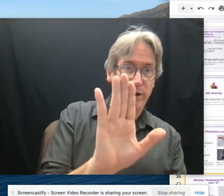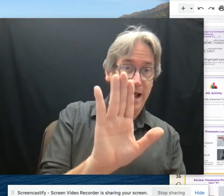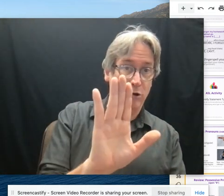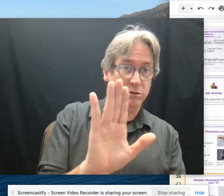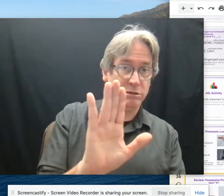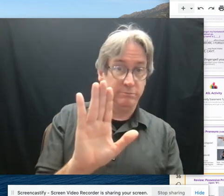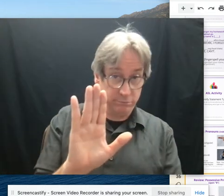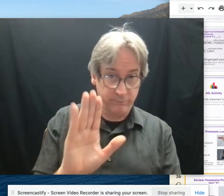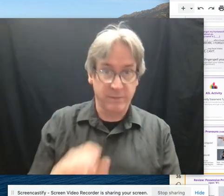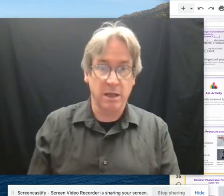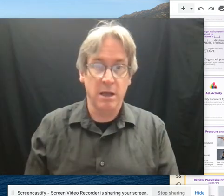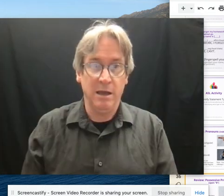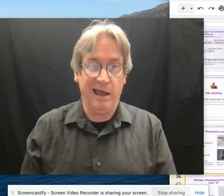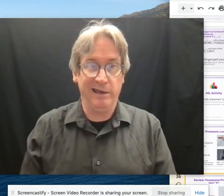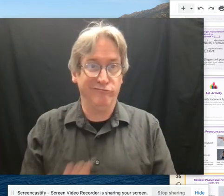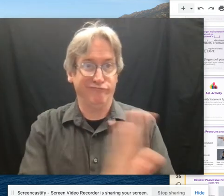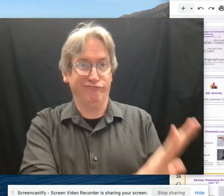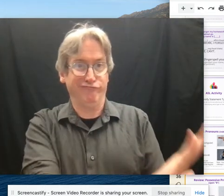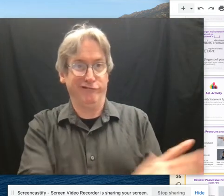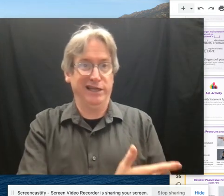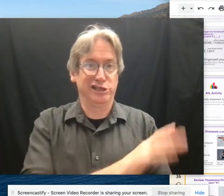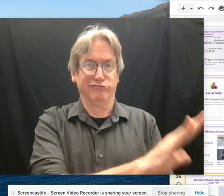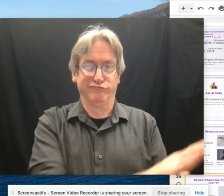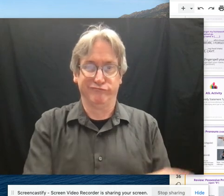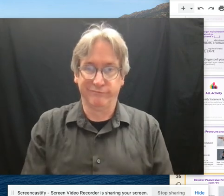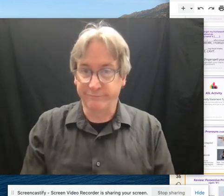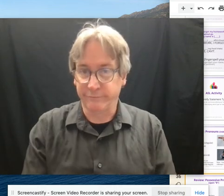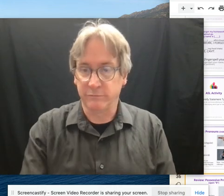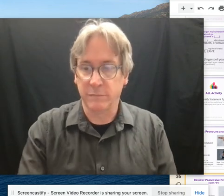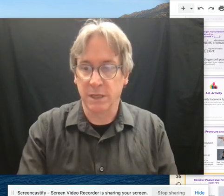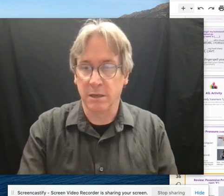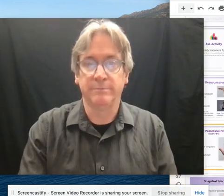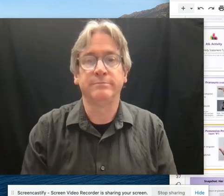is pointing out, and it's.